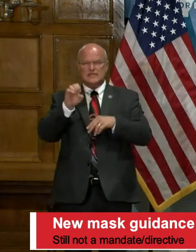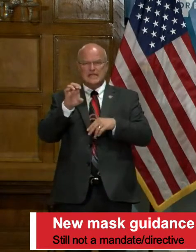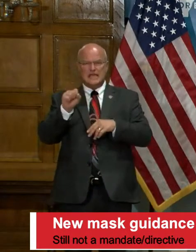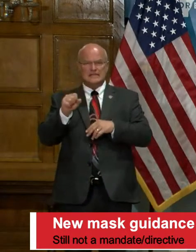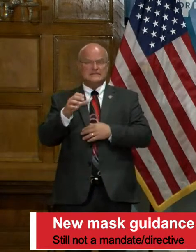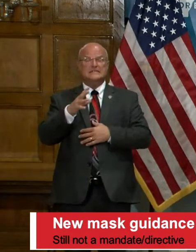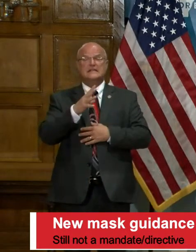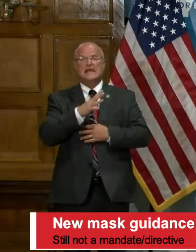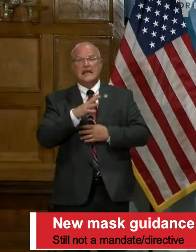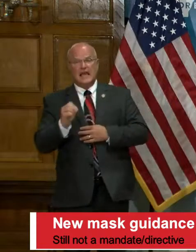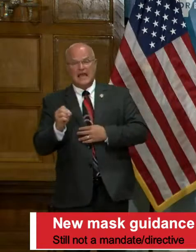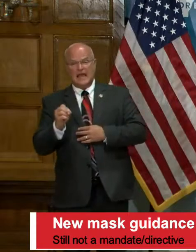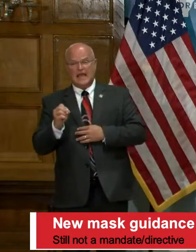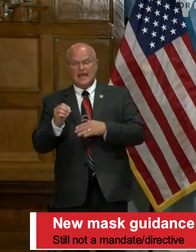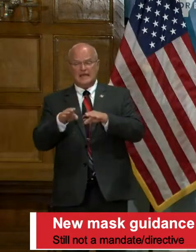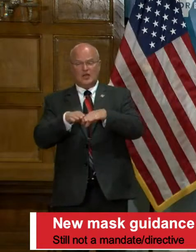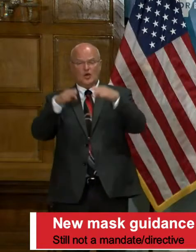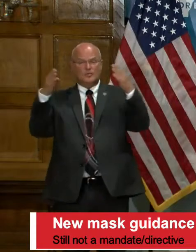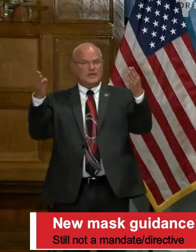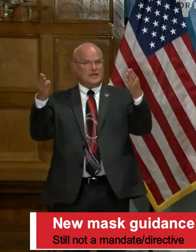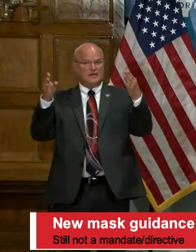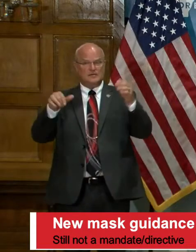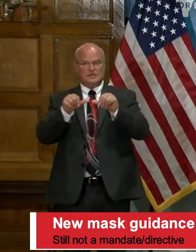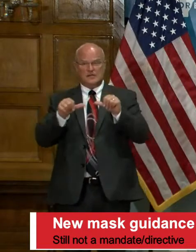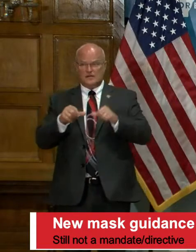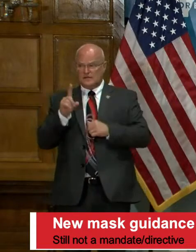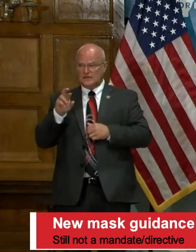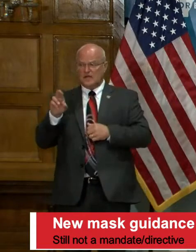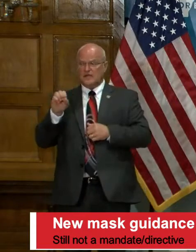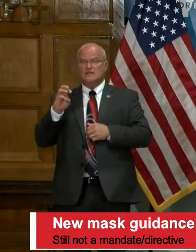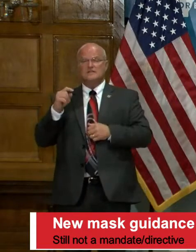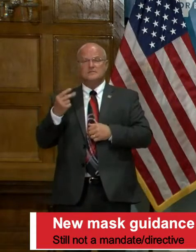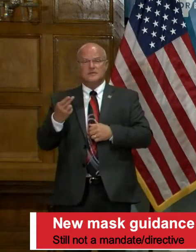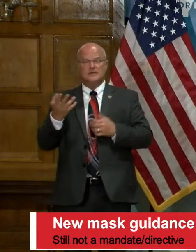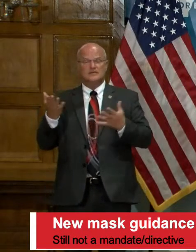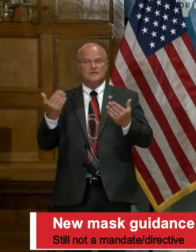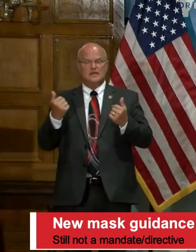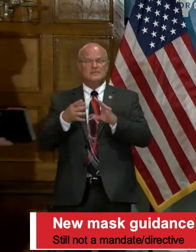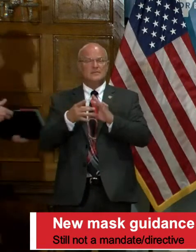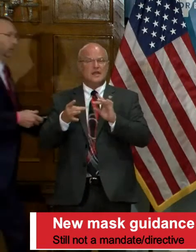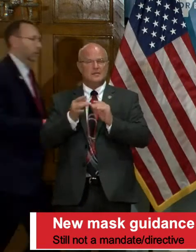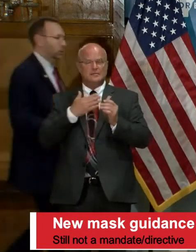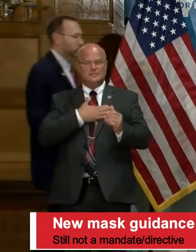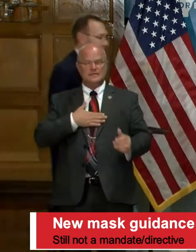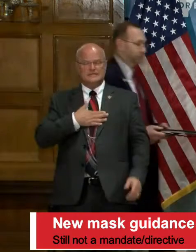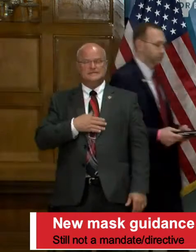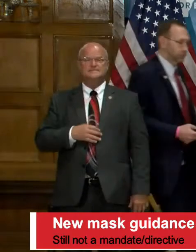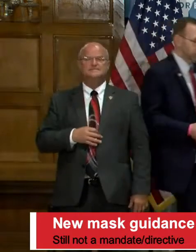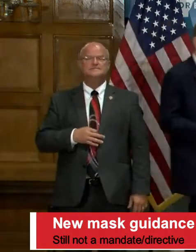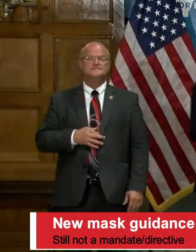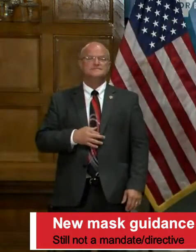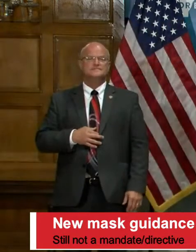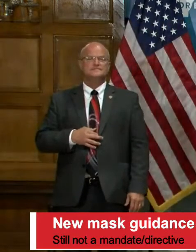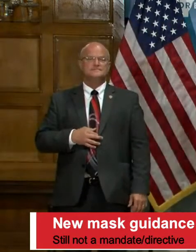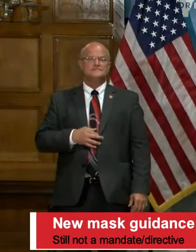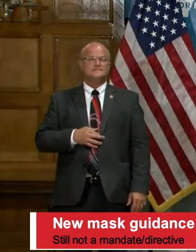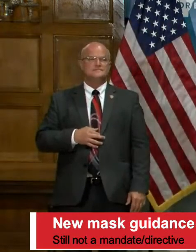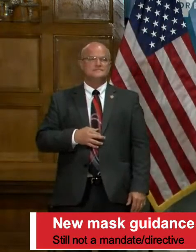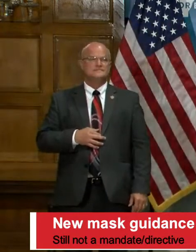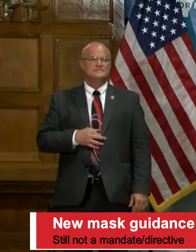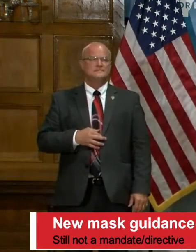cases and the lifting of restriction in those areas. But Dr. Smith, if you would come and comment on that more specifically.